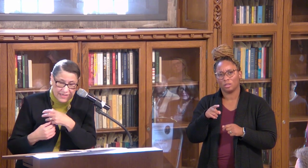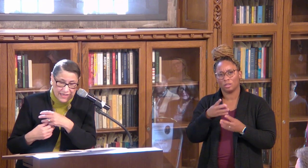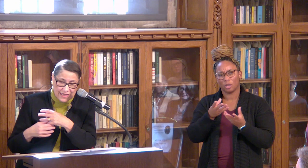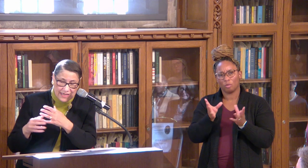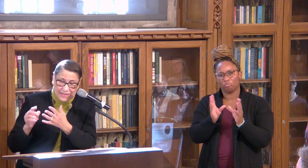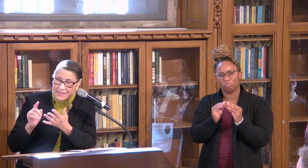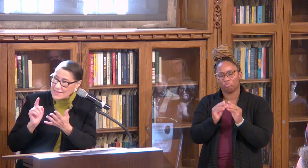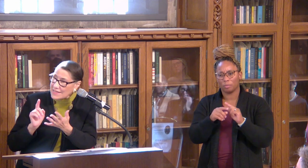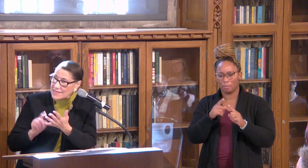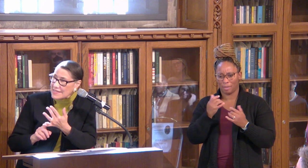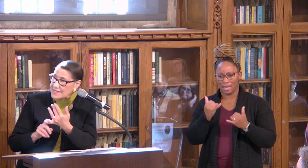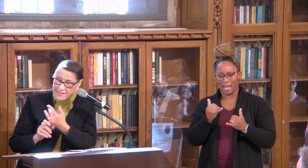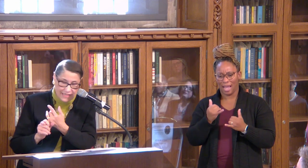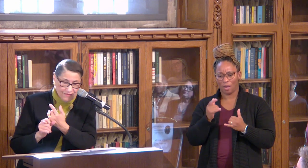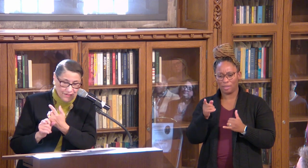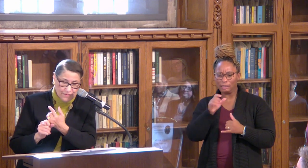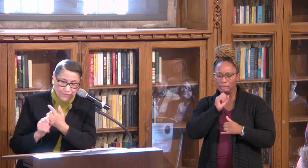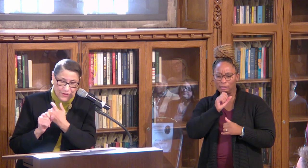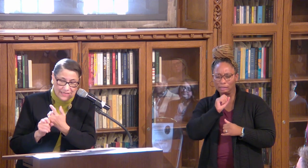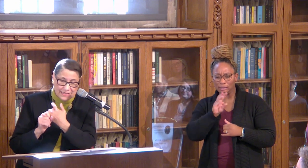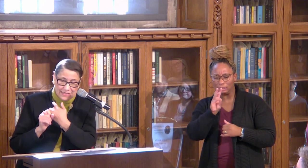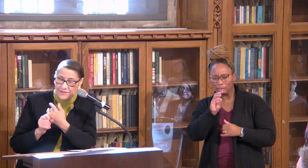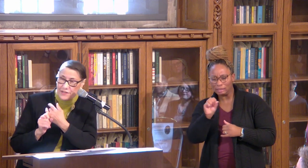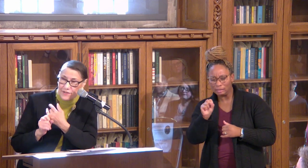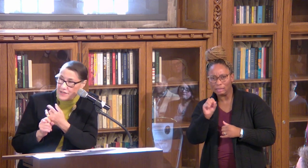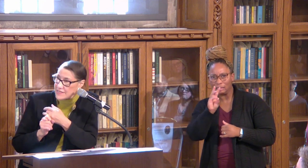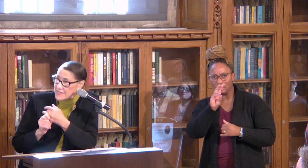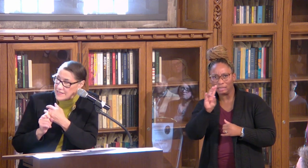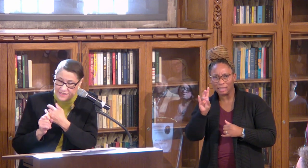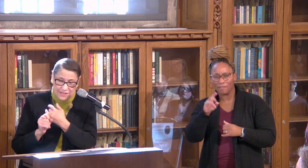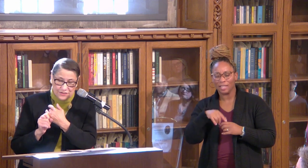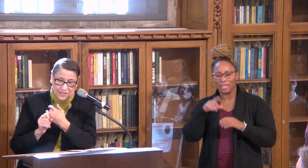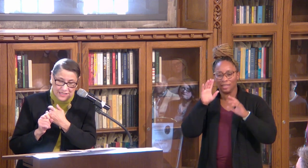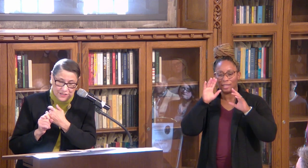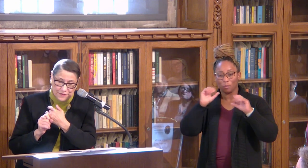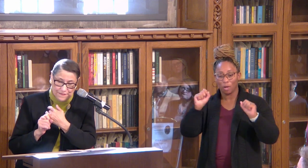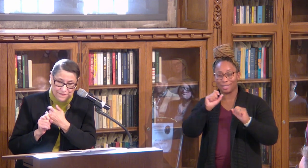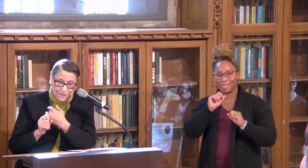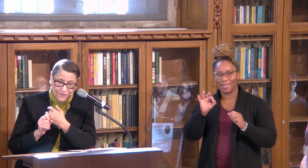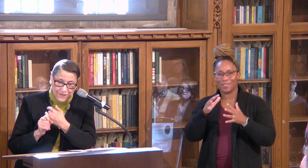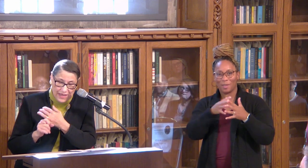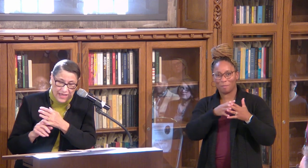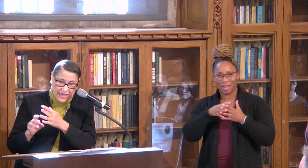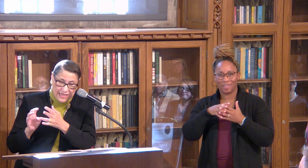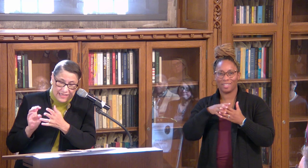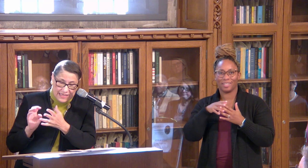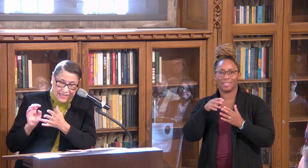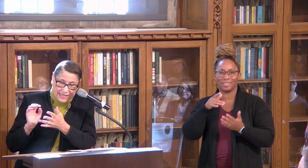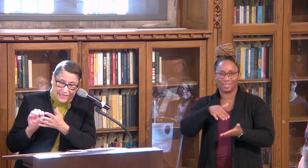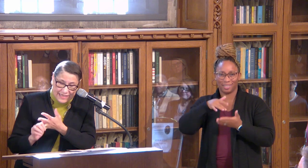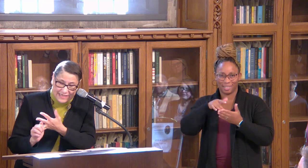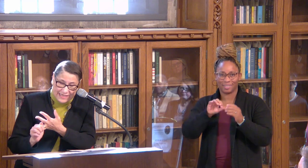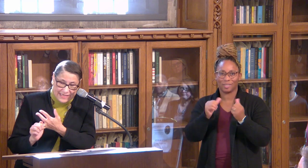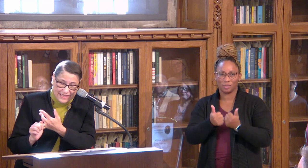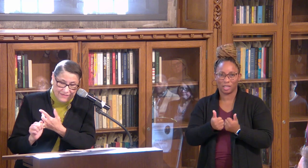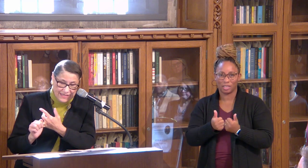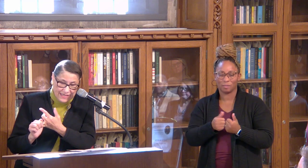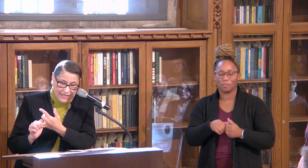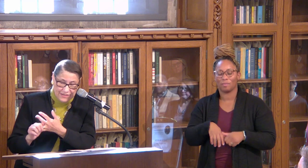he is 6 7 president of the American studies Association